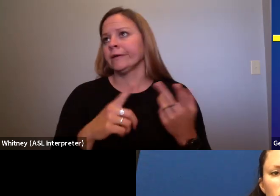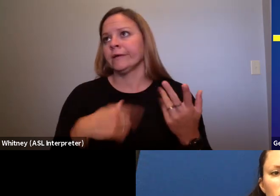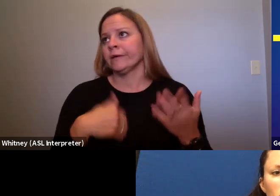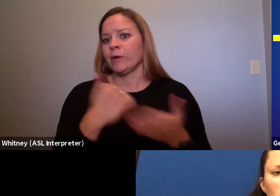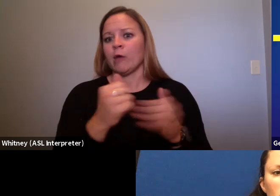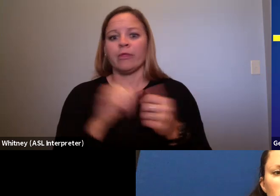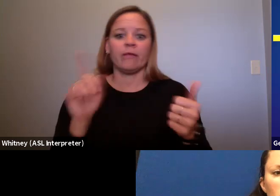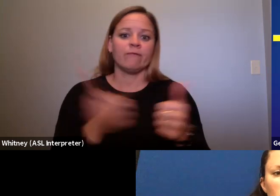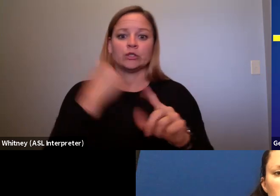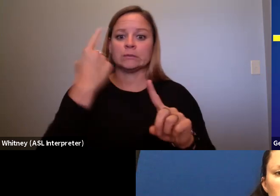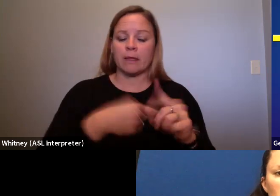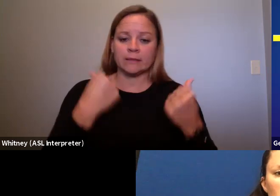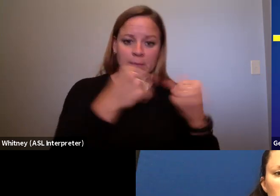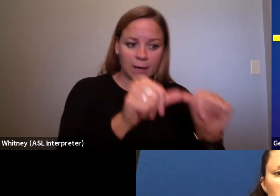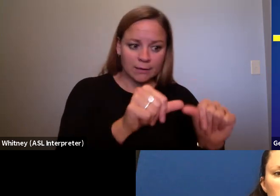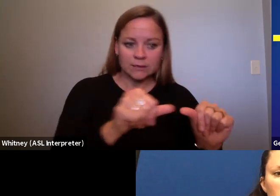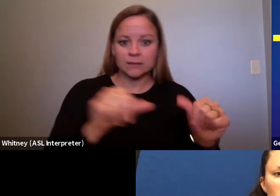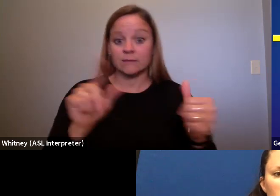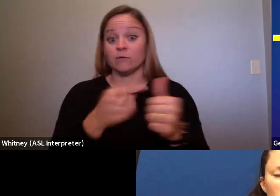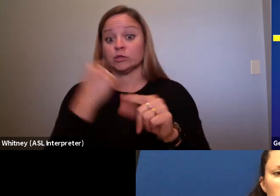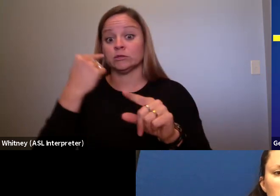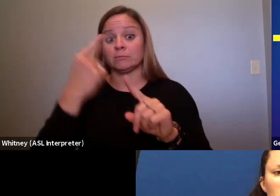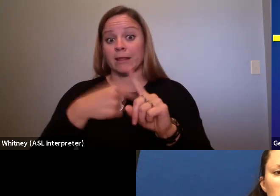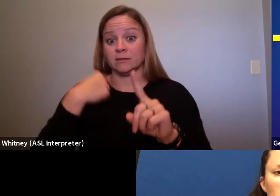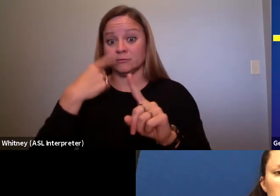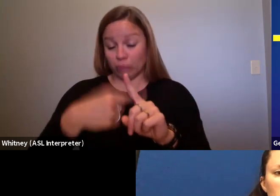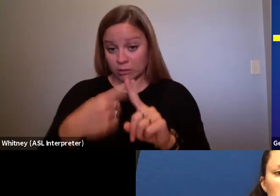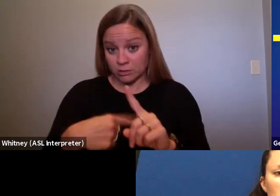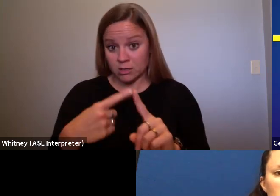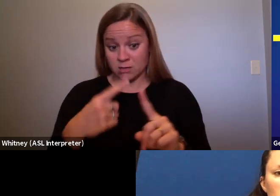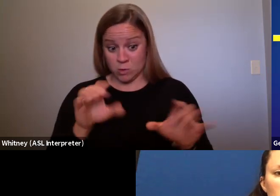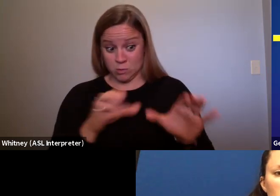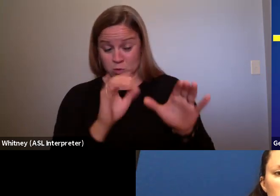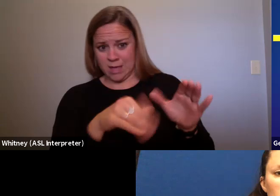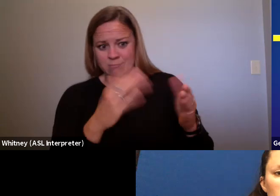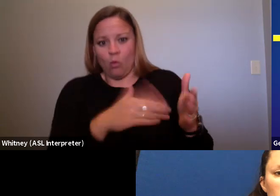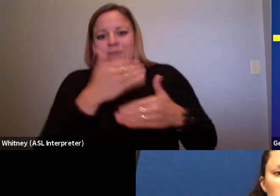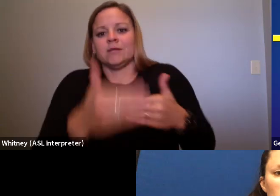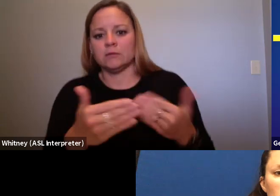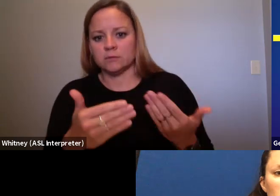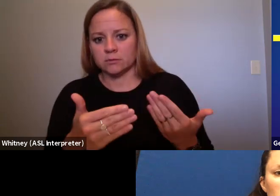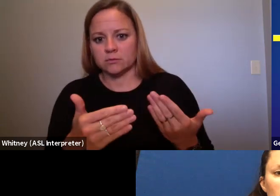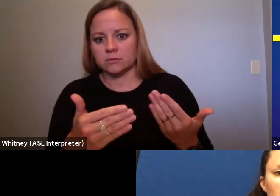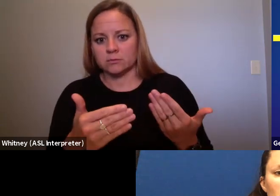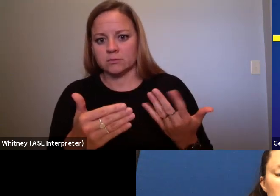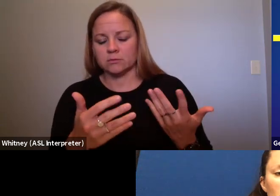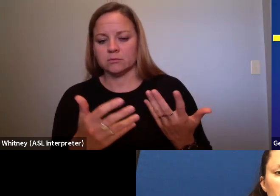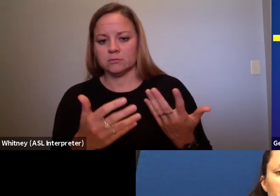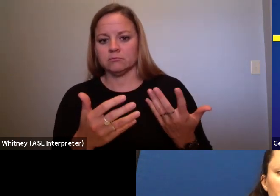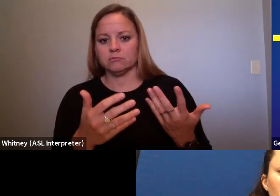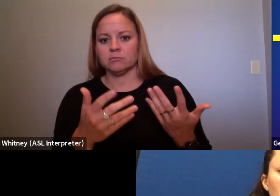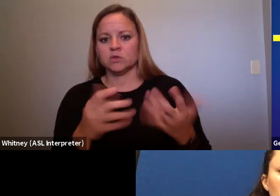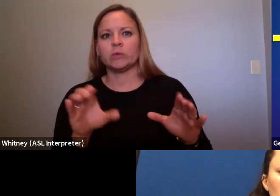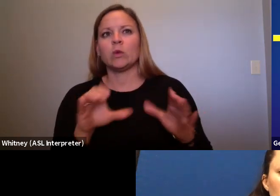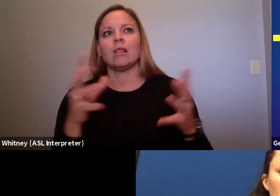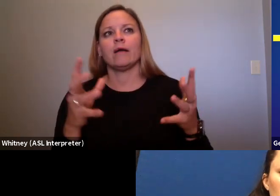month secure deposit and first month rent. But once we do that, what's next for those that we place into housing? So it's doing a lot